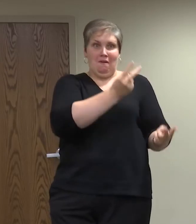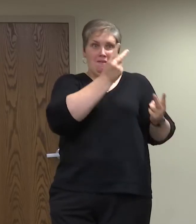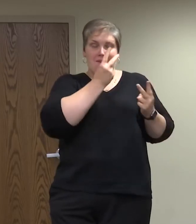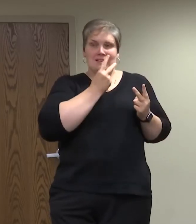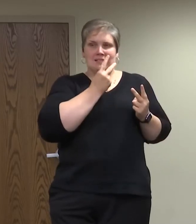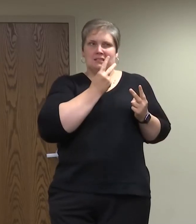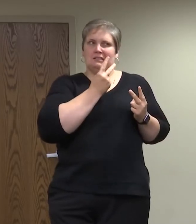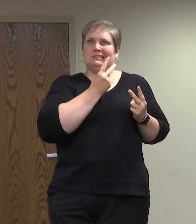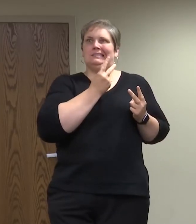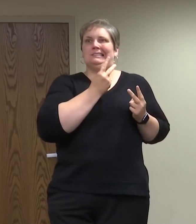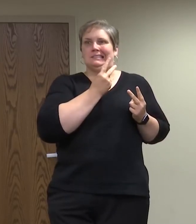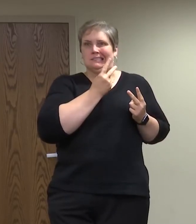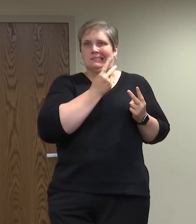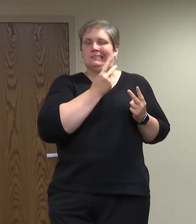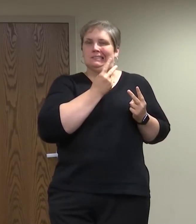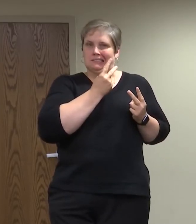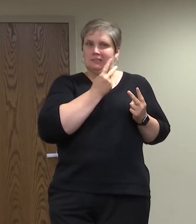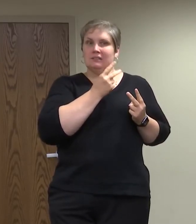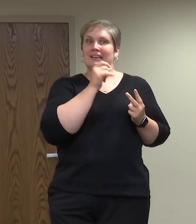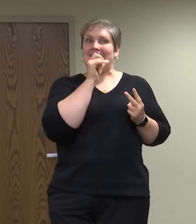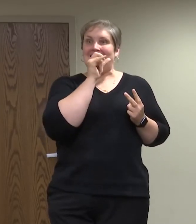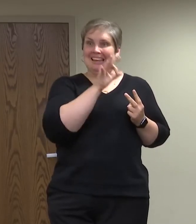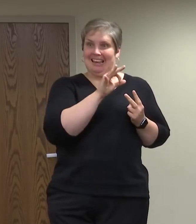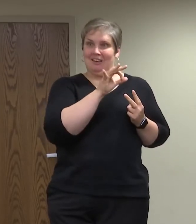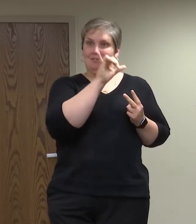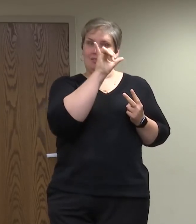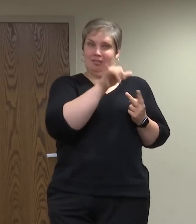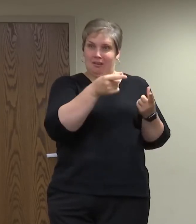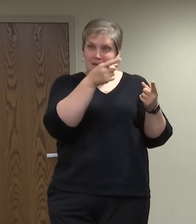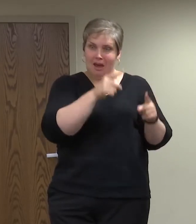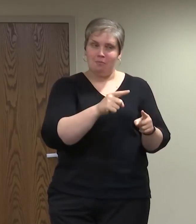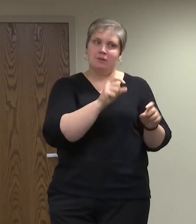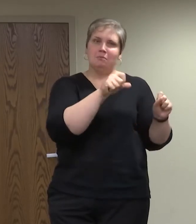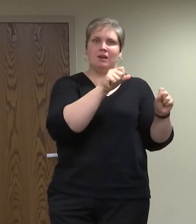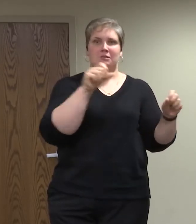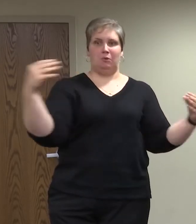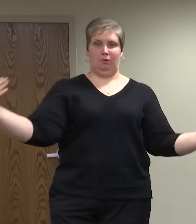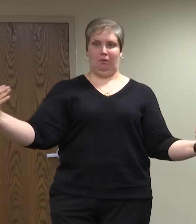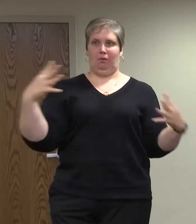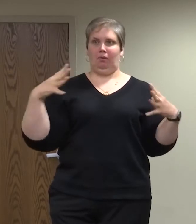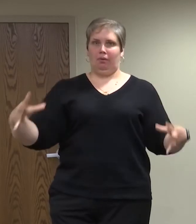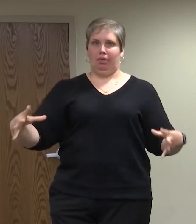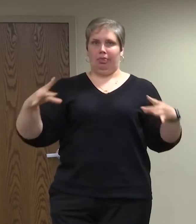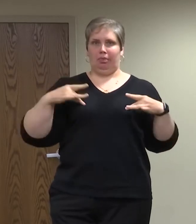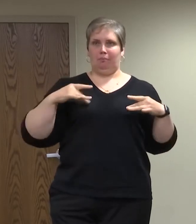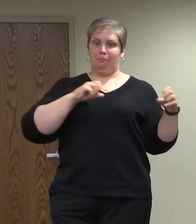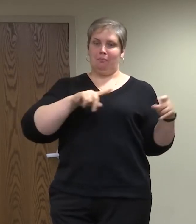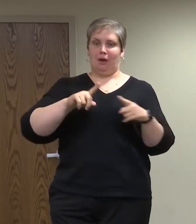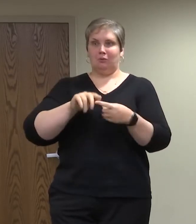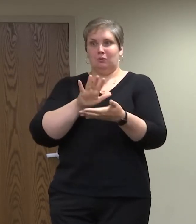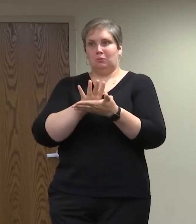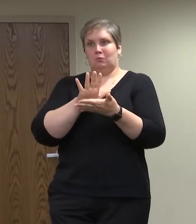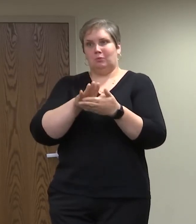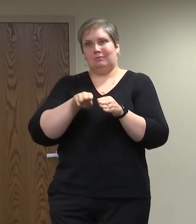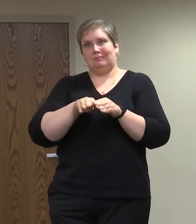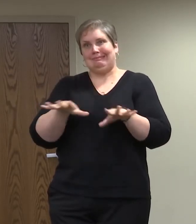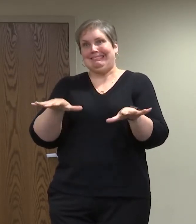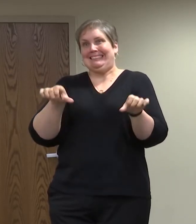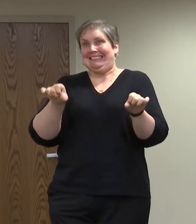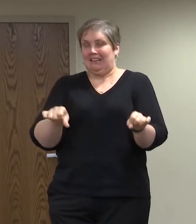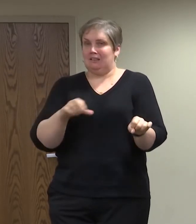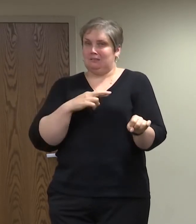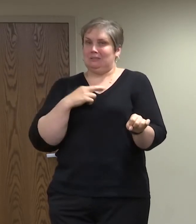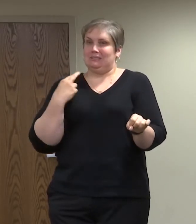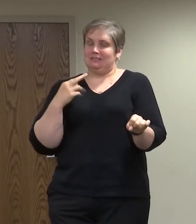or if you're a teacher, you may be bringing the infection into the schools. So again, wear the face coverings, be intentional about